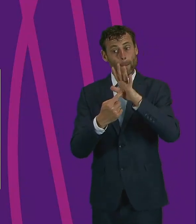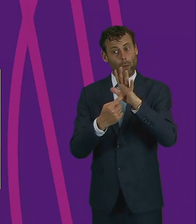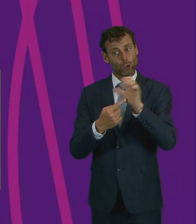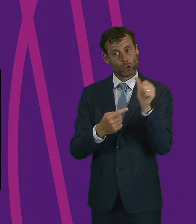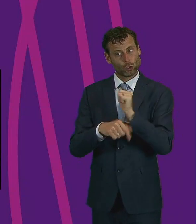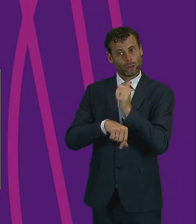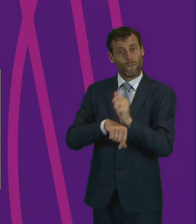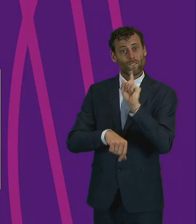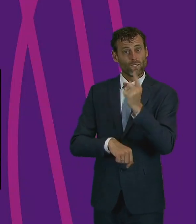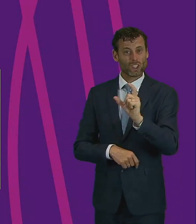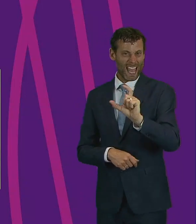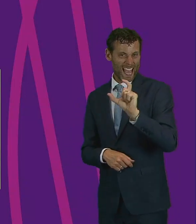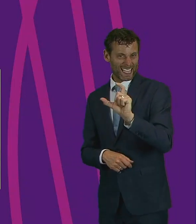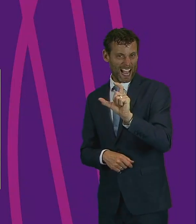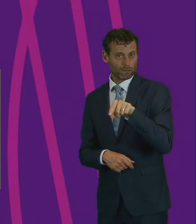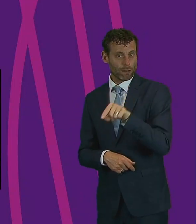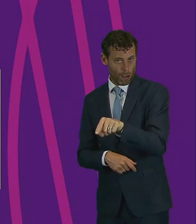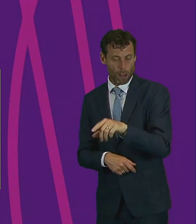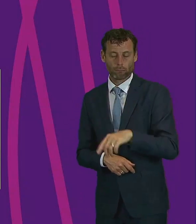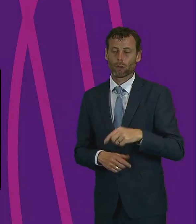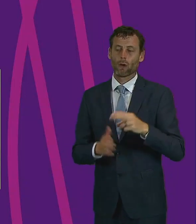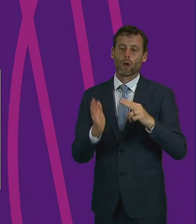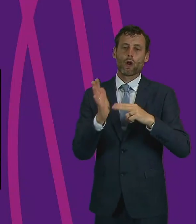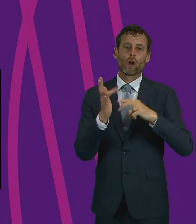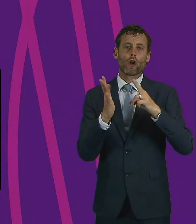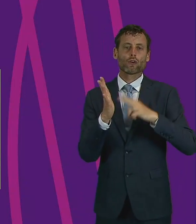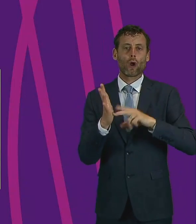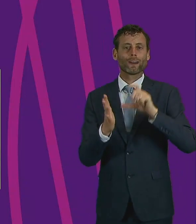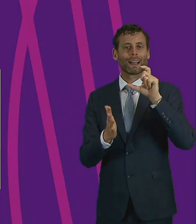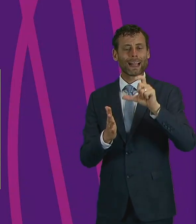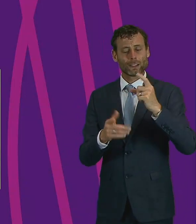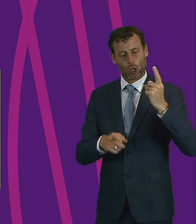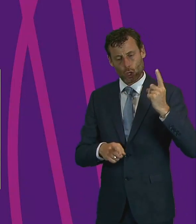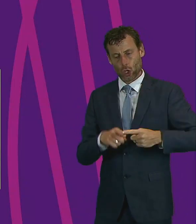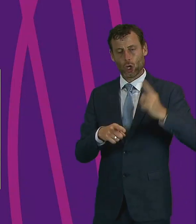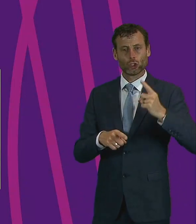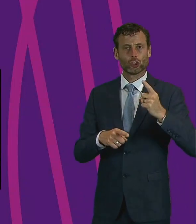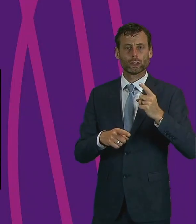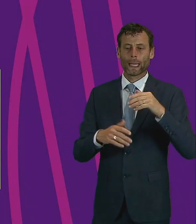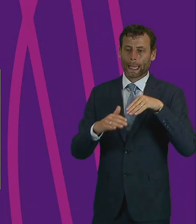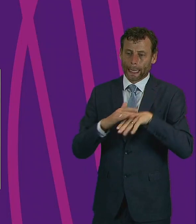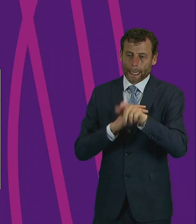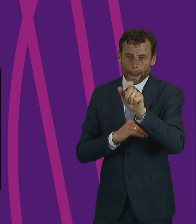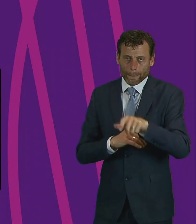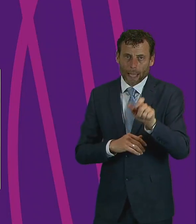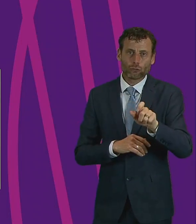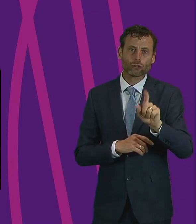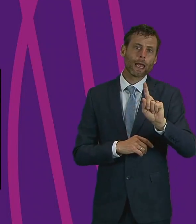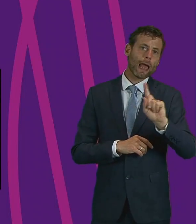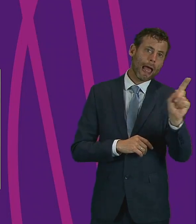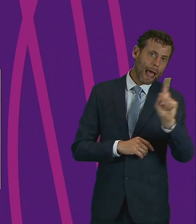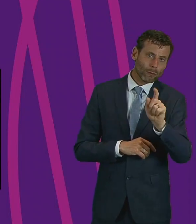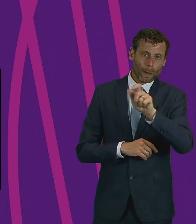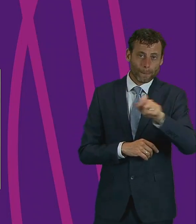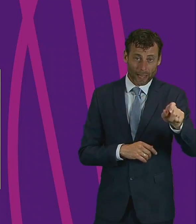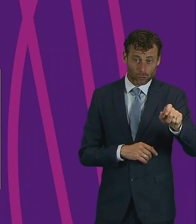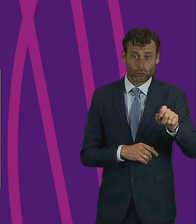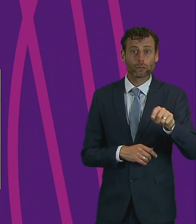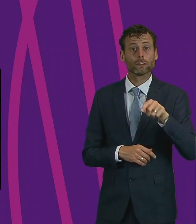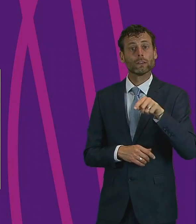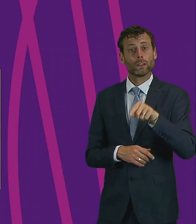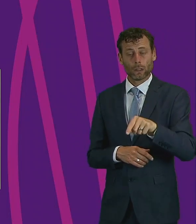and expansion of treatments from non-cancer, urgent inpatients and outpatients. Outpatient therapies where delay will increase the risk to